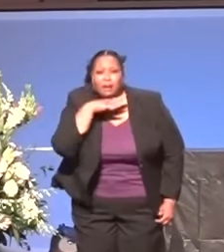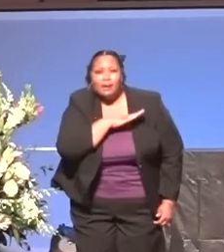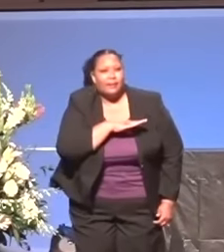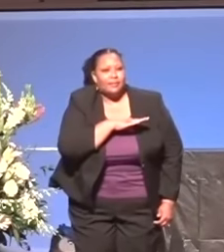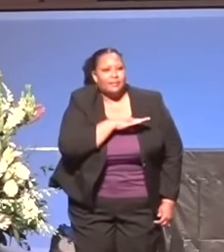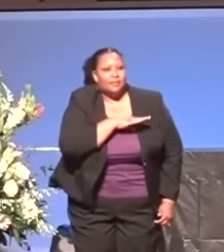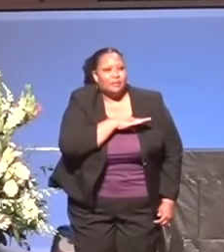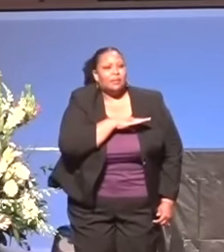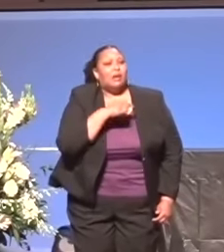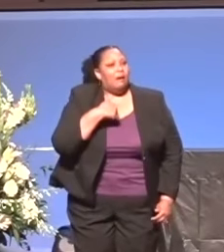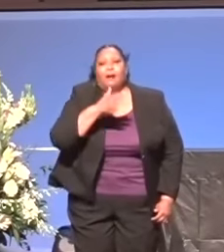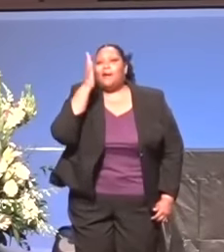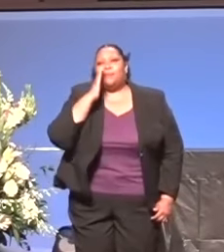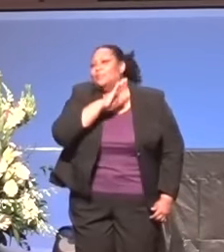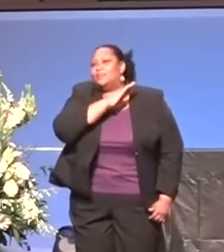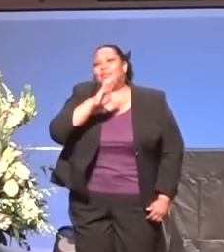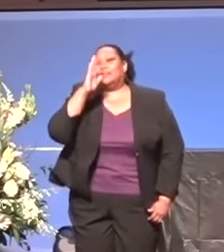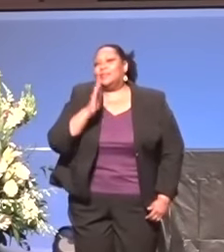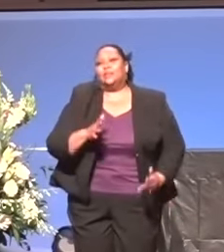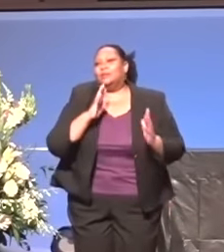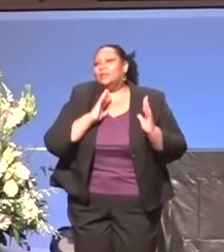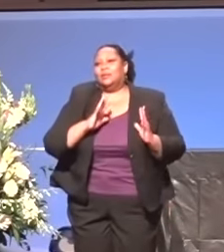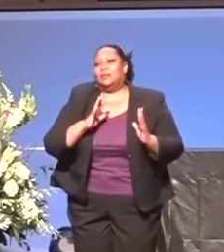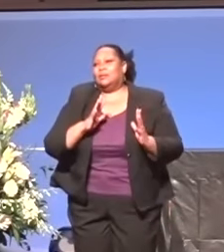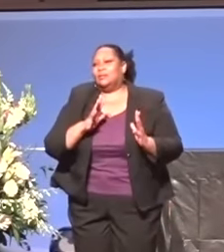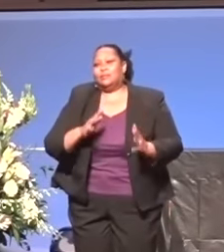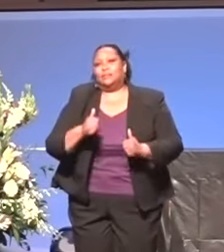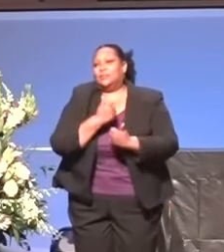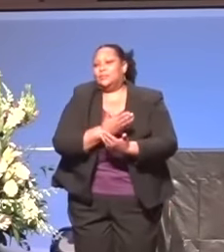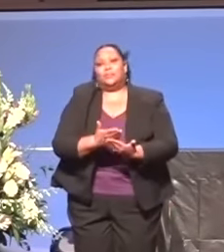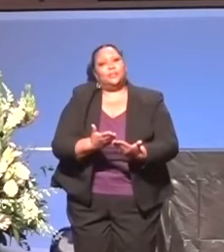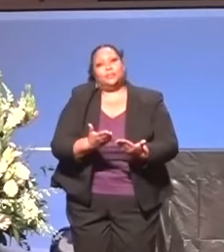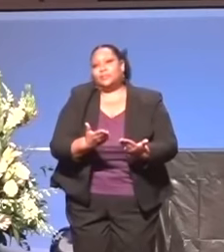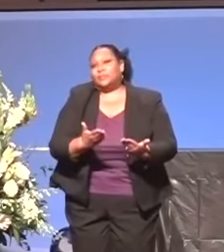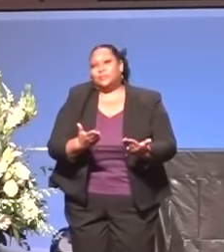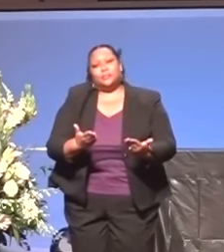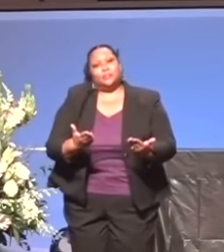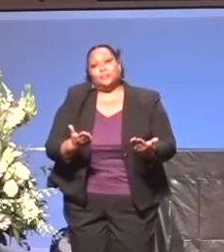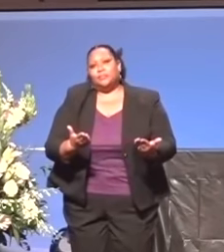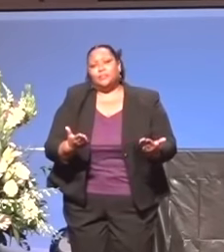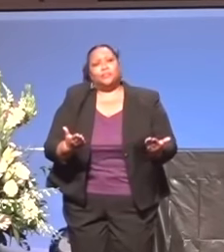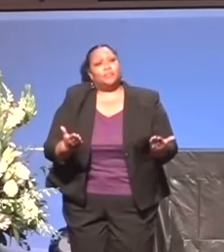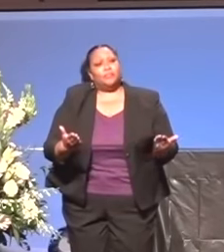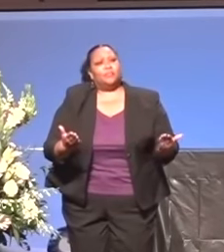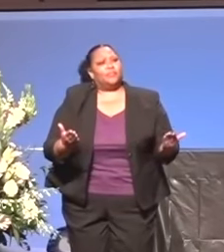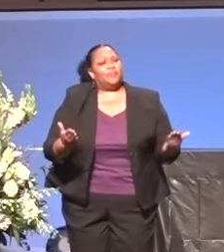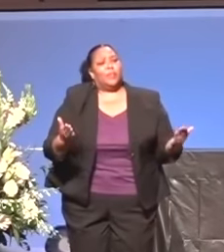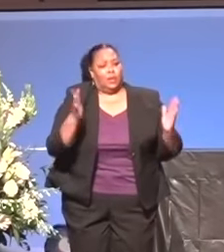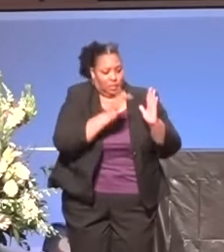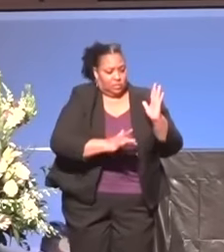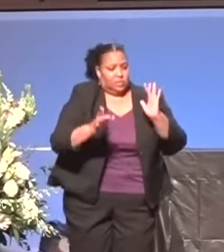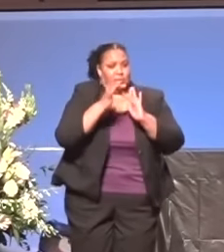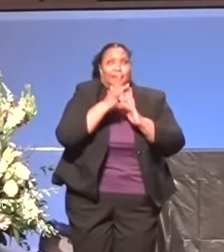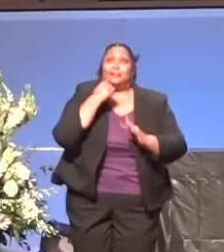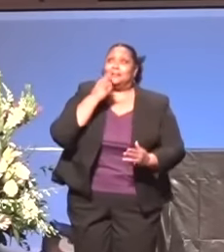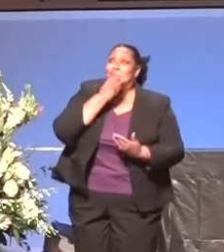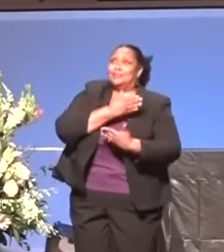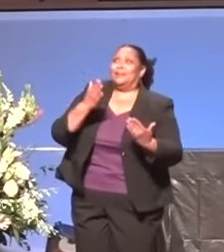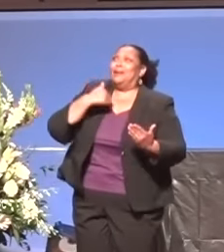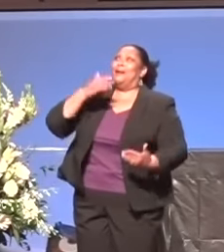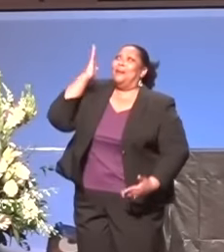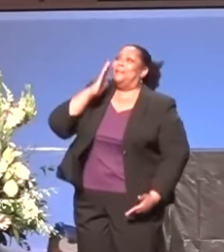lie. I will not leave you. Jesus said,